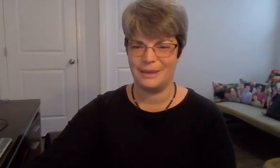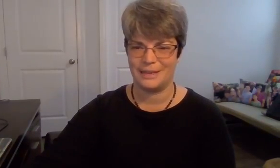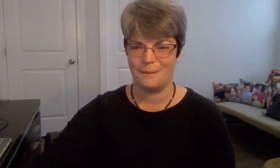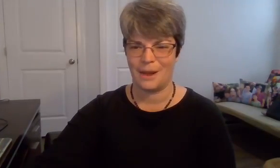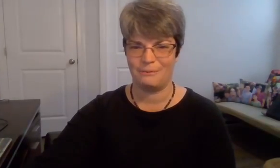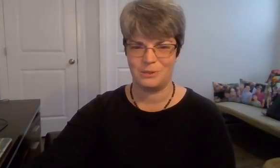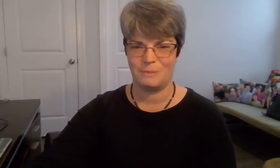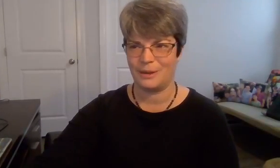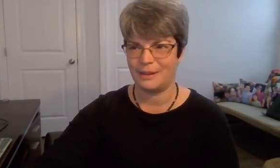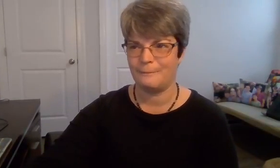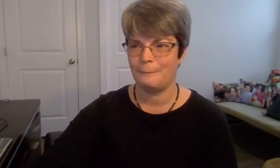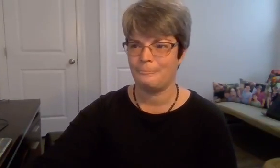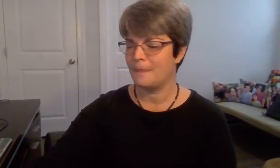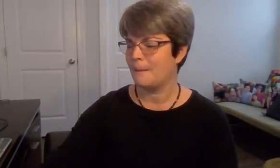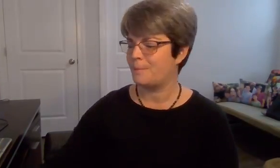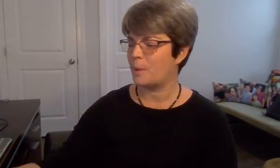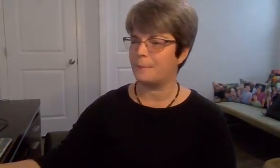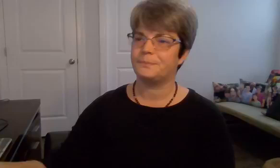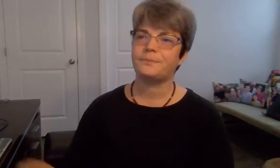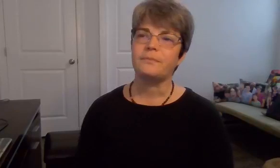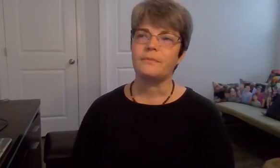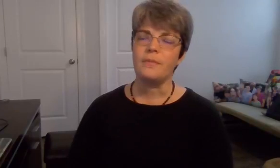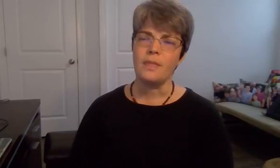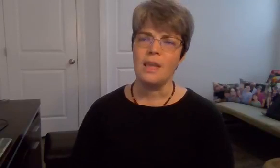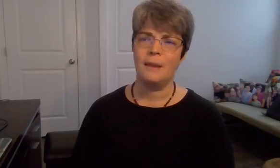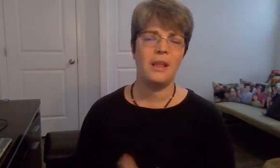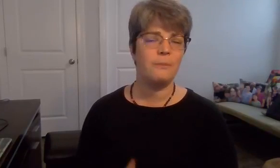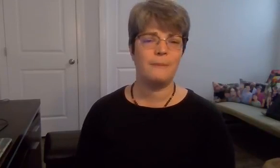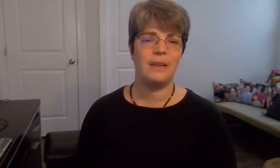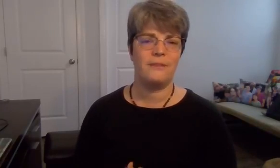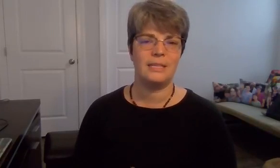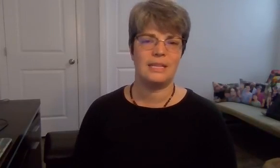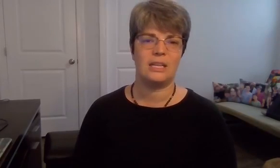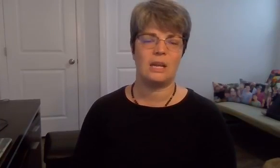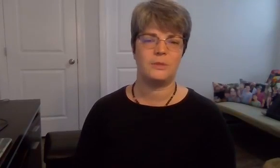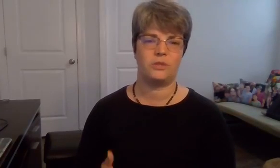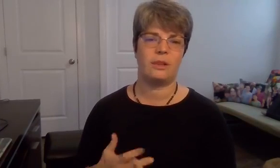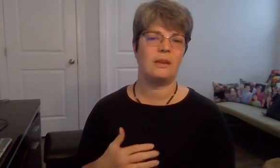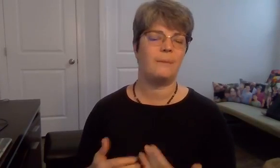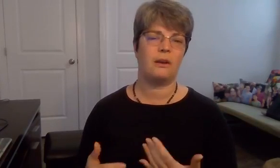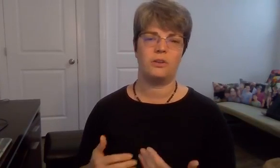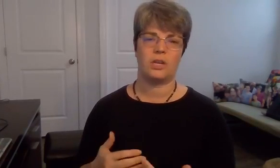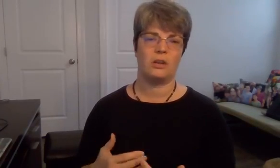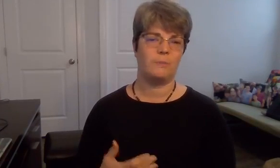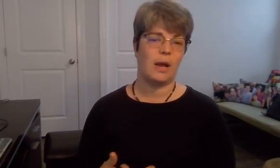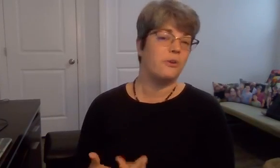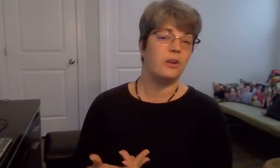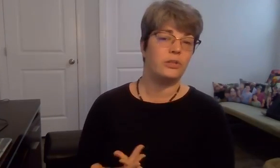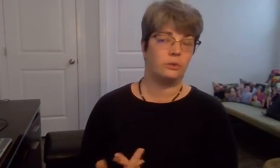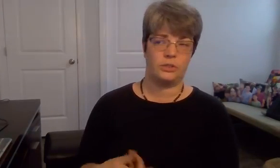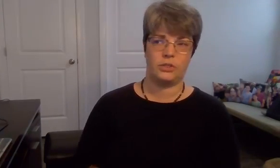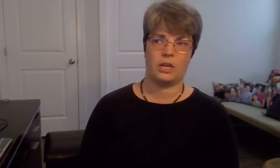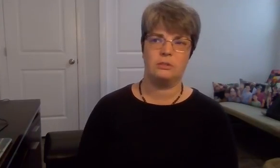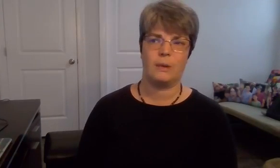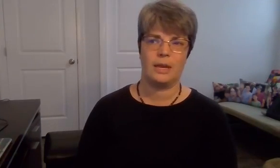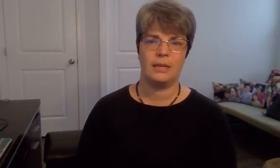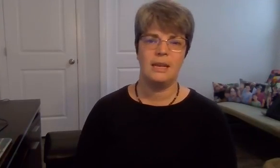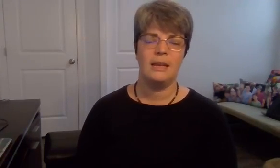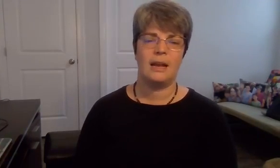and I'm not responding. Okay. Another big benefit is that it helps to strengthen a parent-child bond or an adult-child bond,